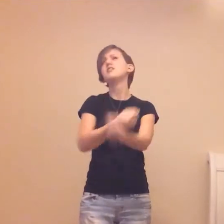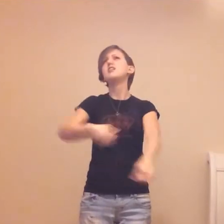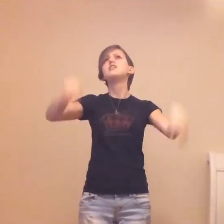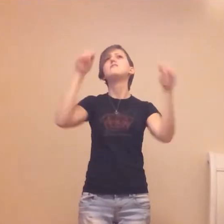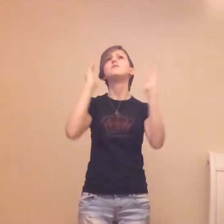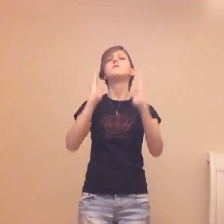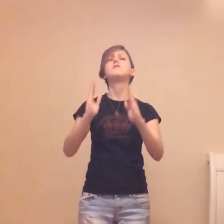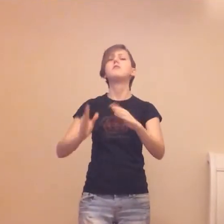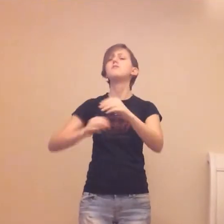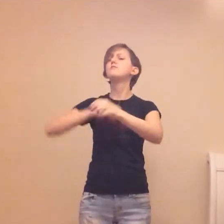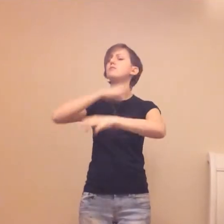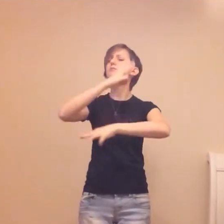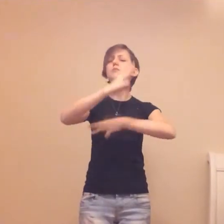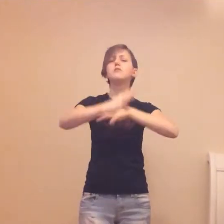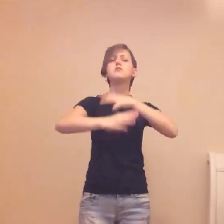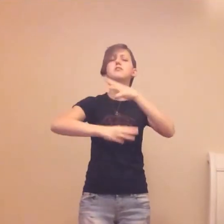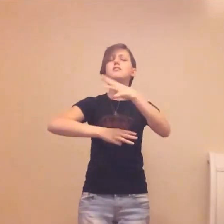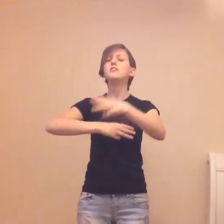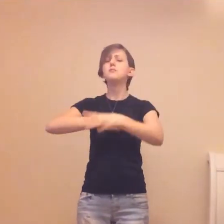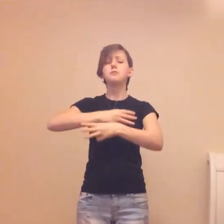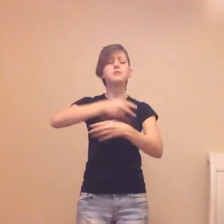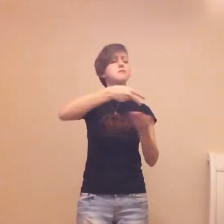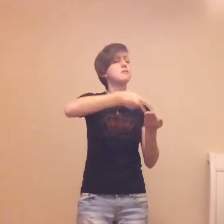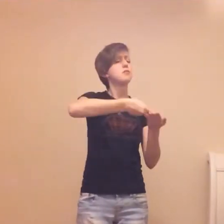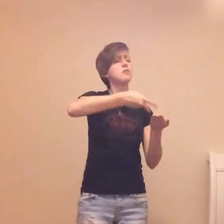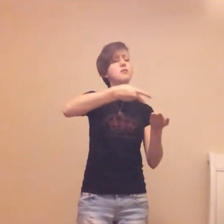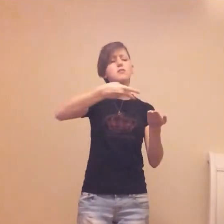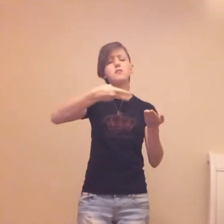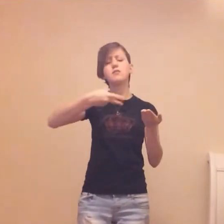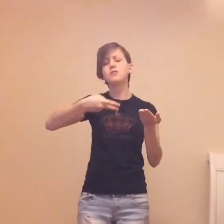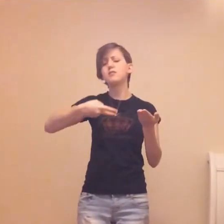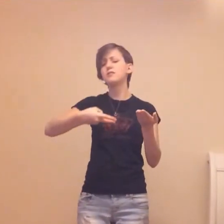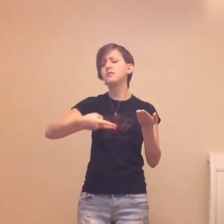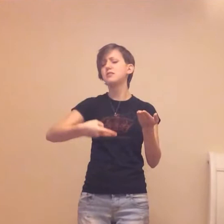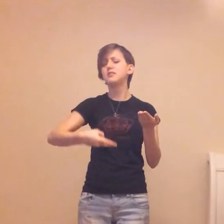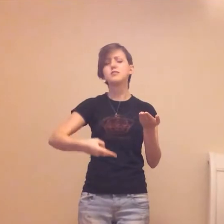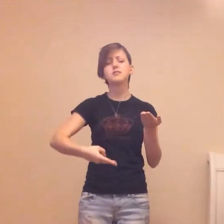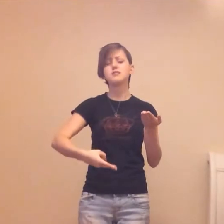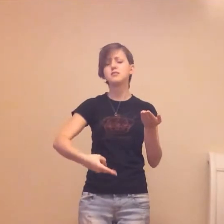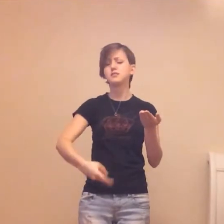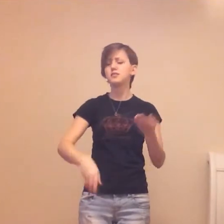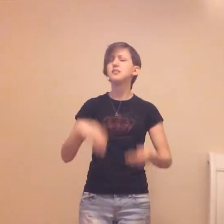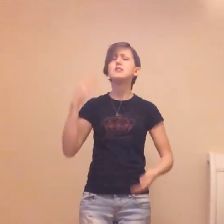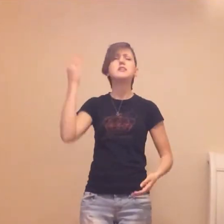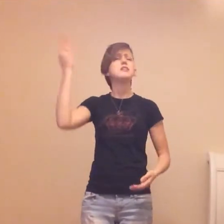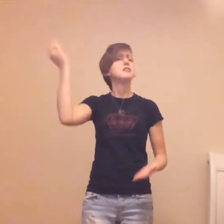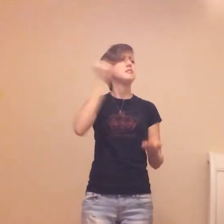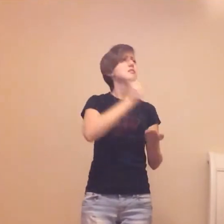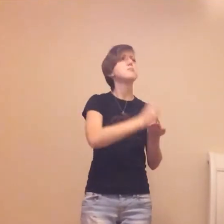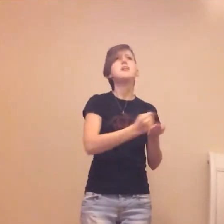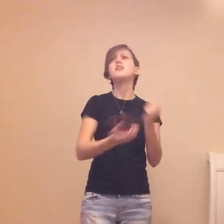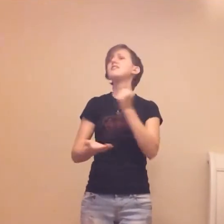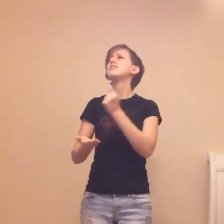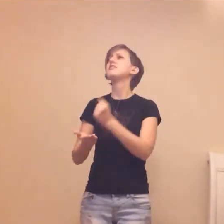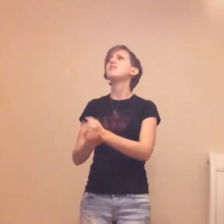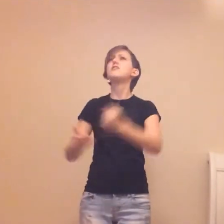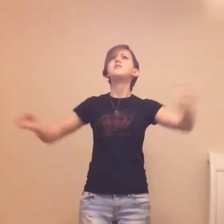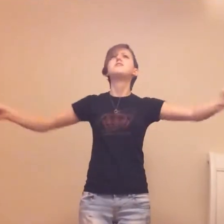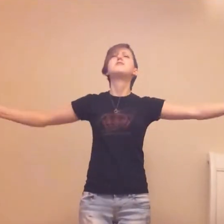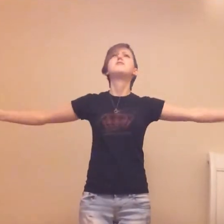Savior of the Lord was fallen. His body on the